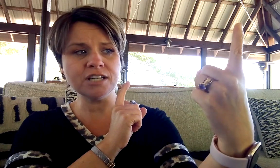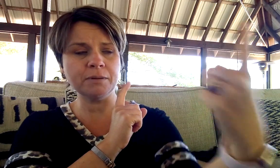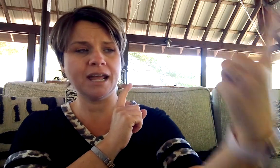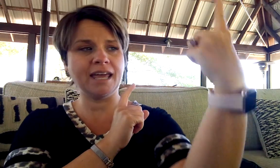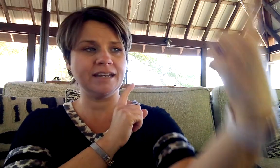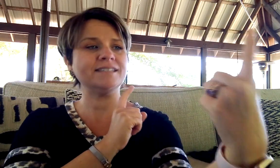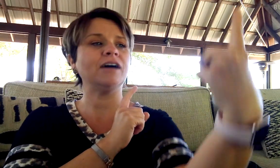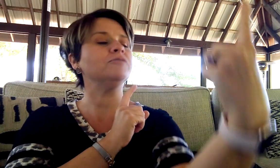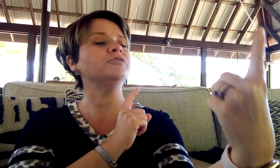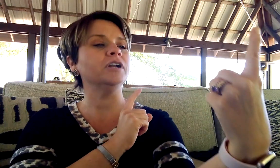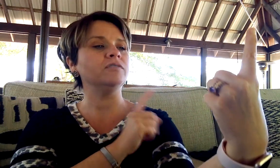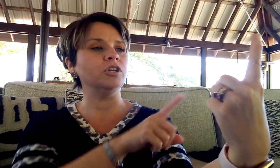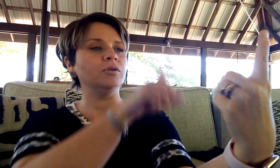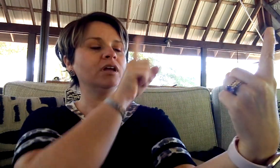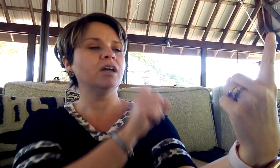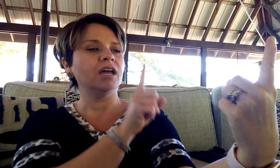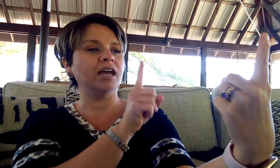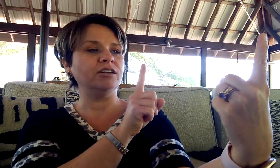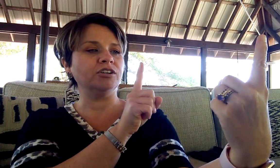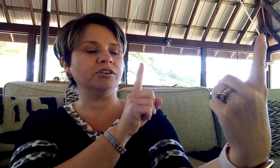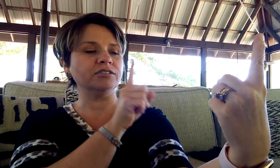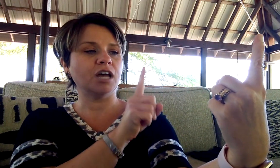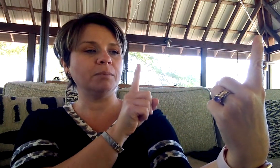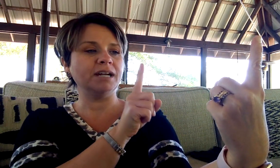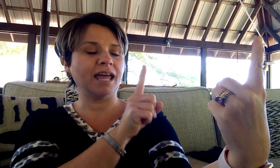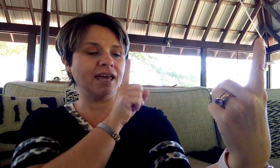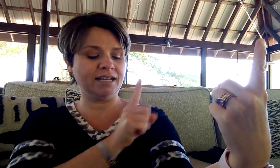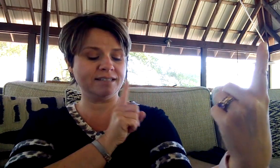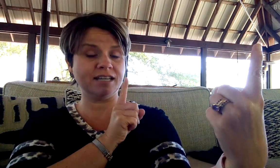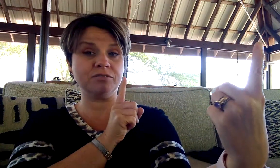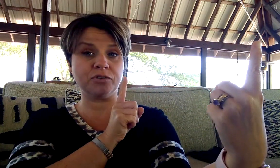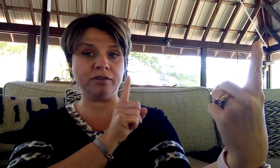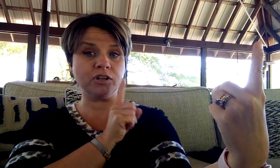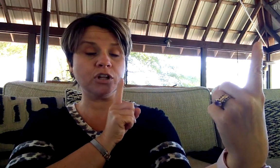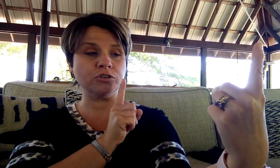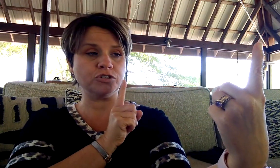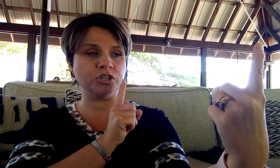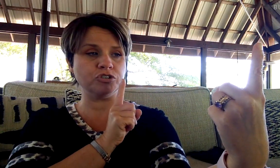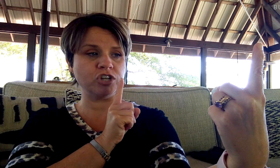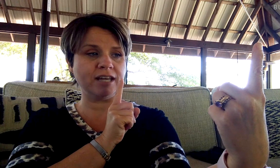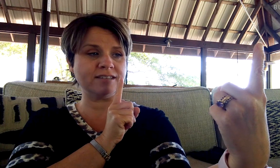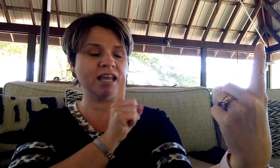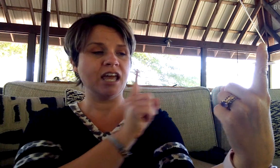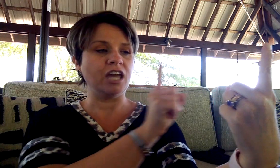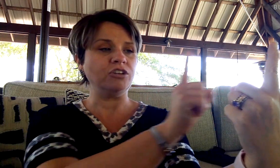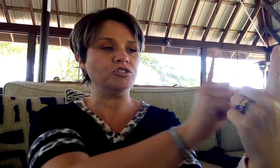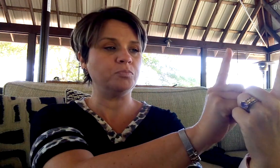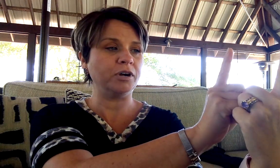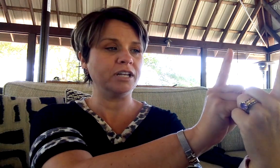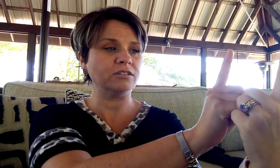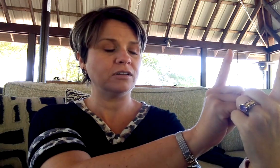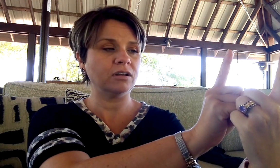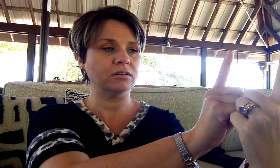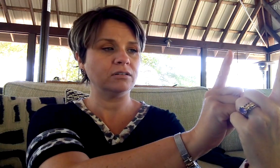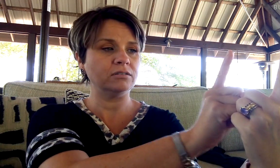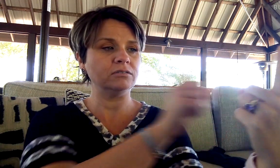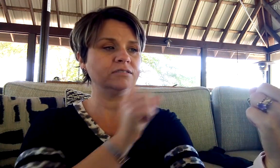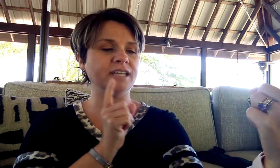non-dominant hand is out in front of you, and your dominant hand is in front of you, closer to your chest, and you just bring it